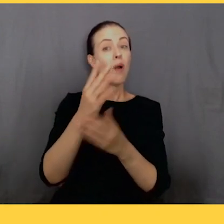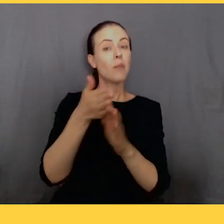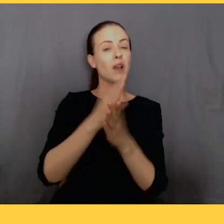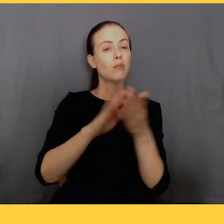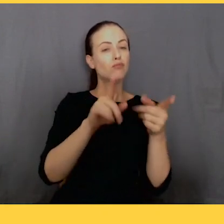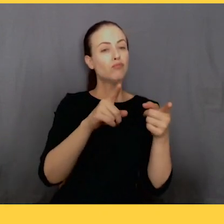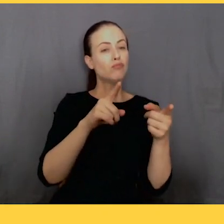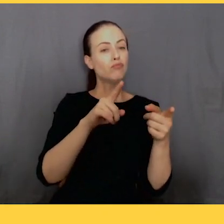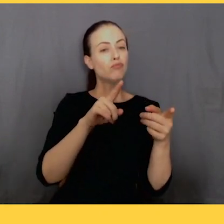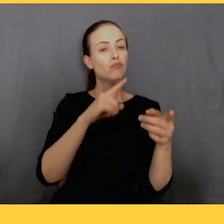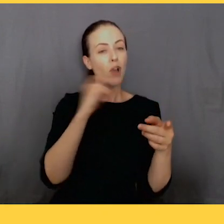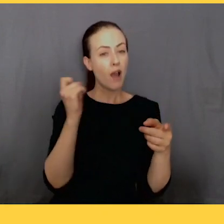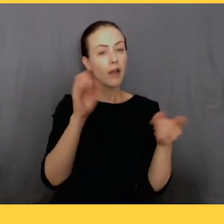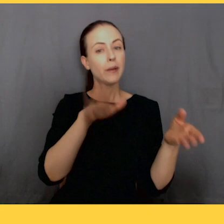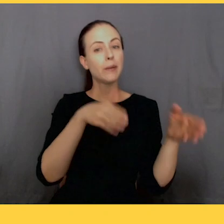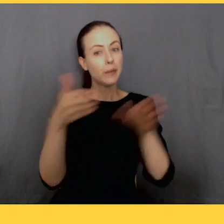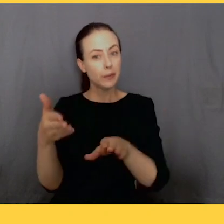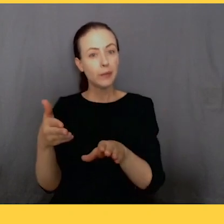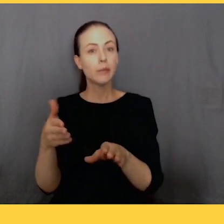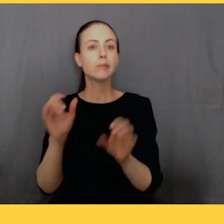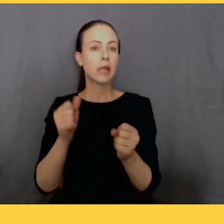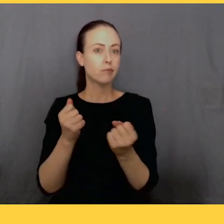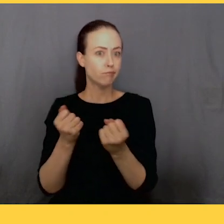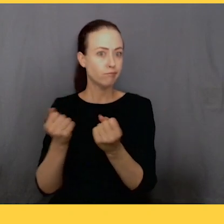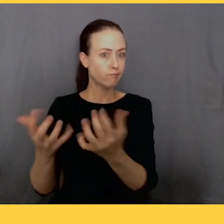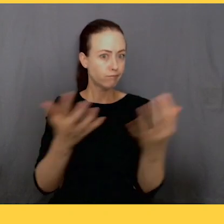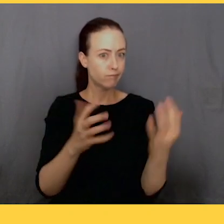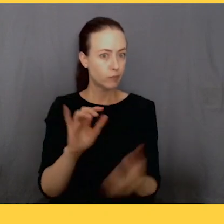destructive wildfires that have happened since 2015.